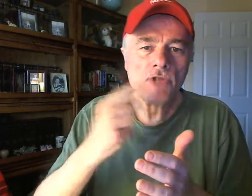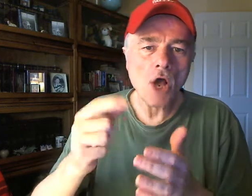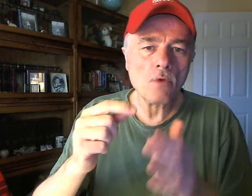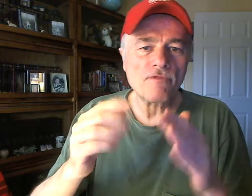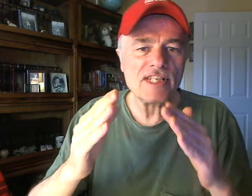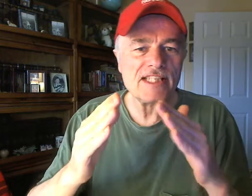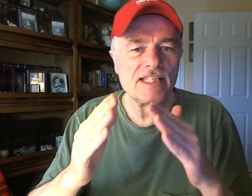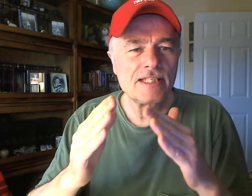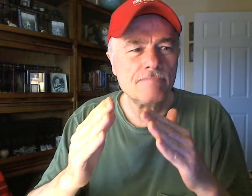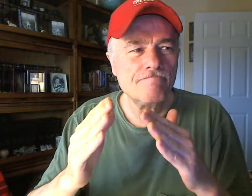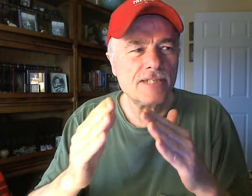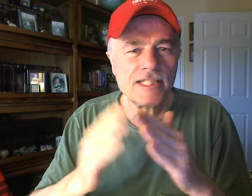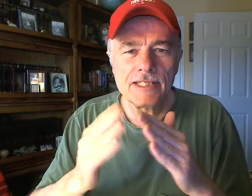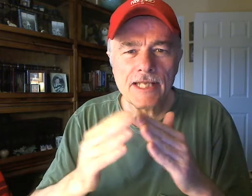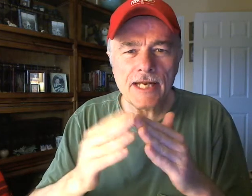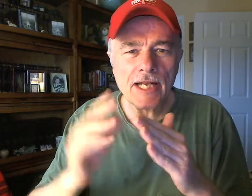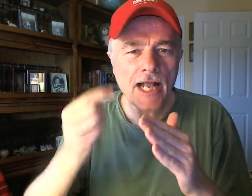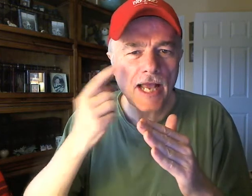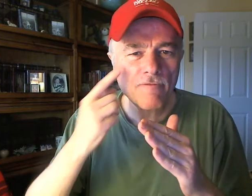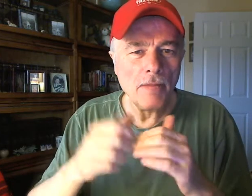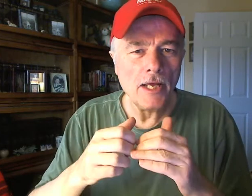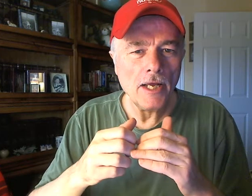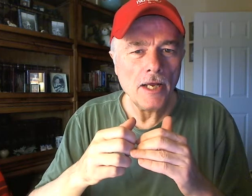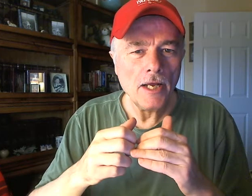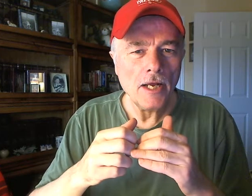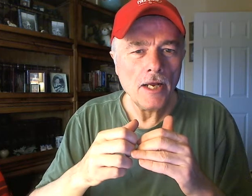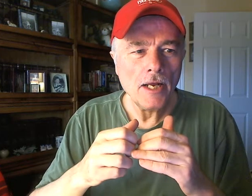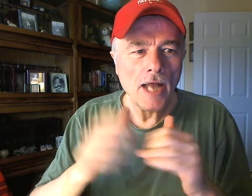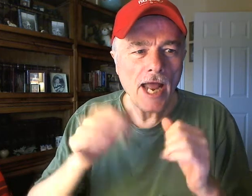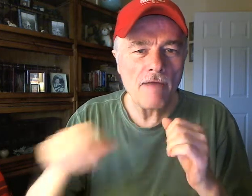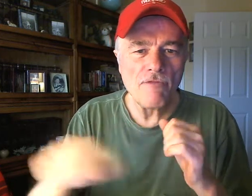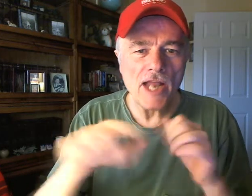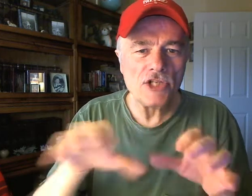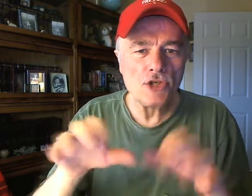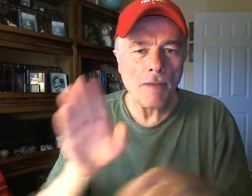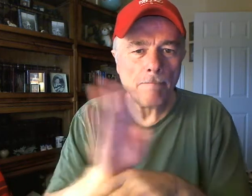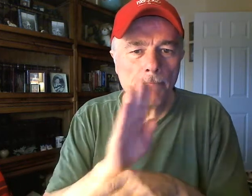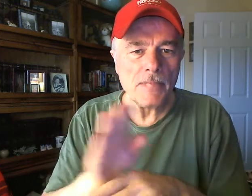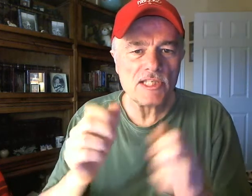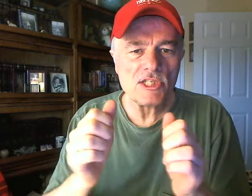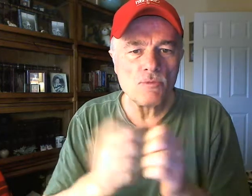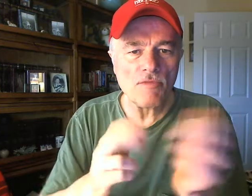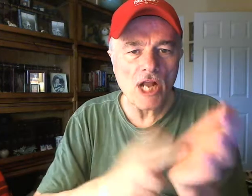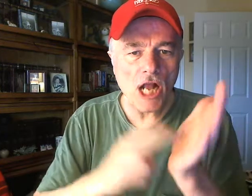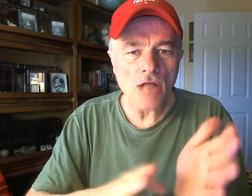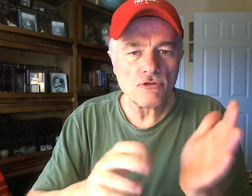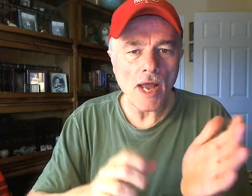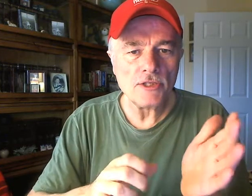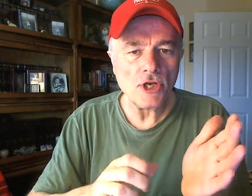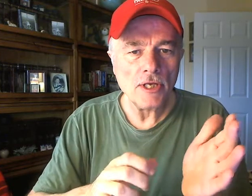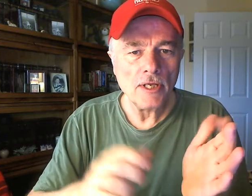told this city government, if they do business with a contractor,